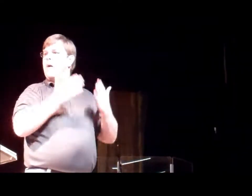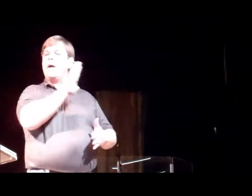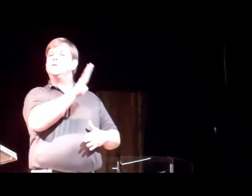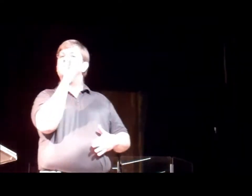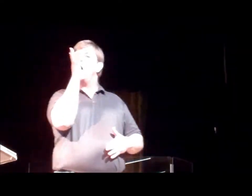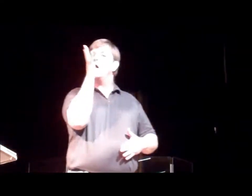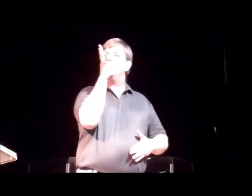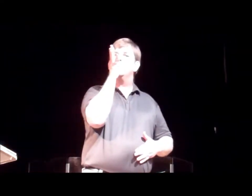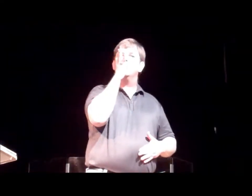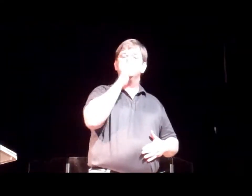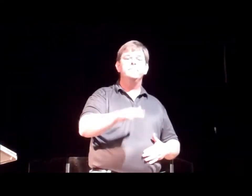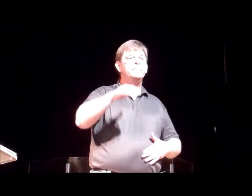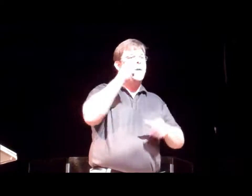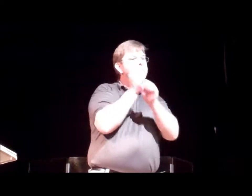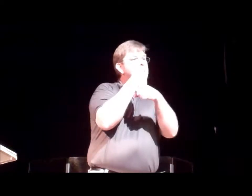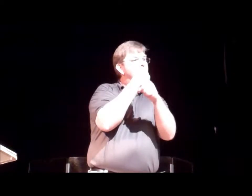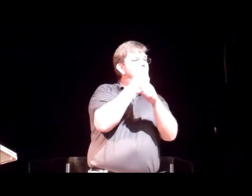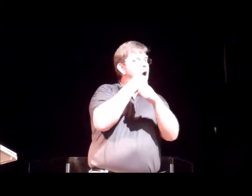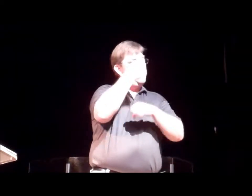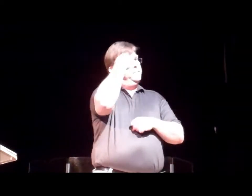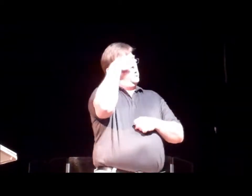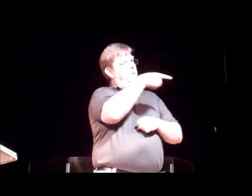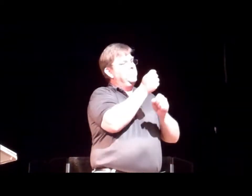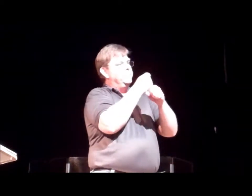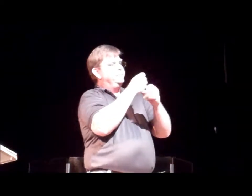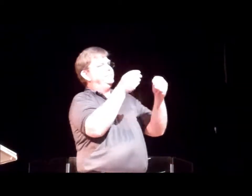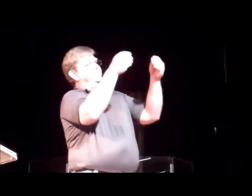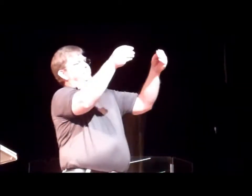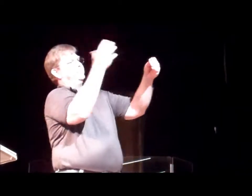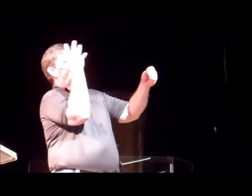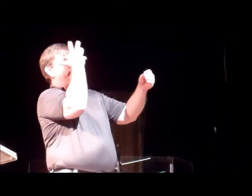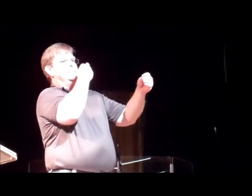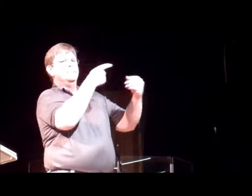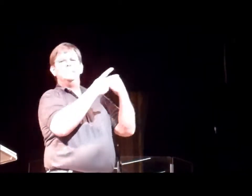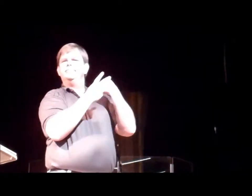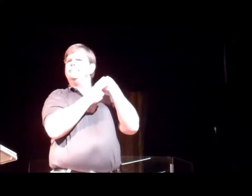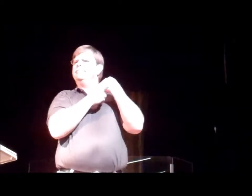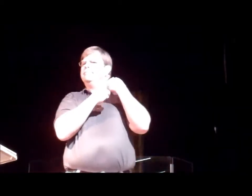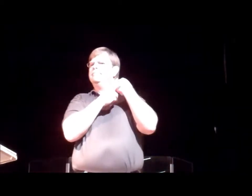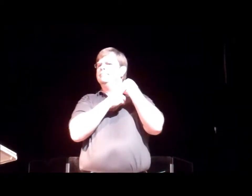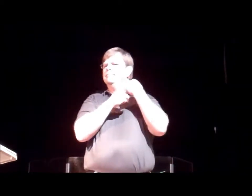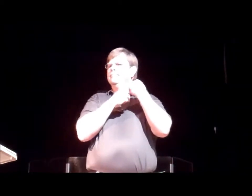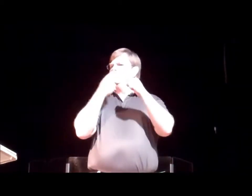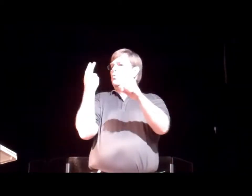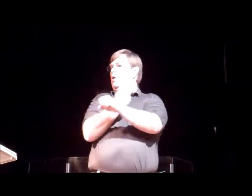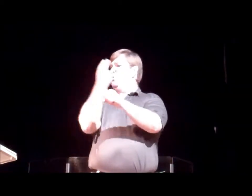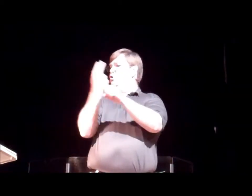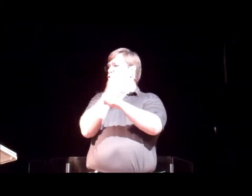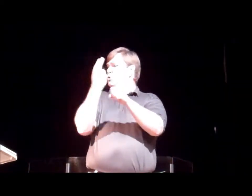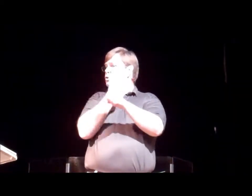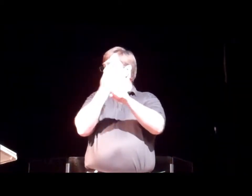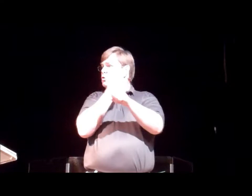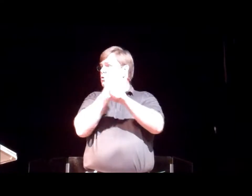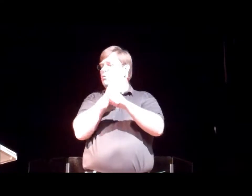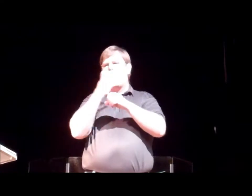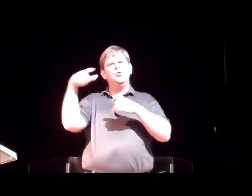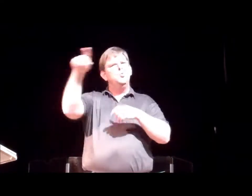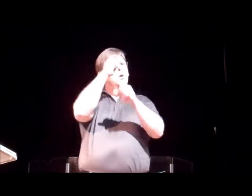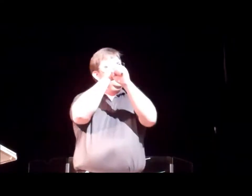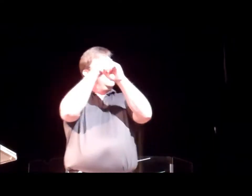clothing. Perhaps it was a garment made by his mother, and that was something that